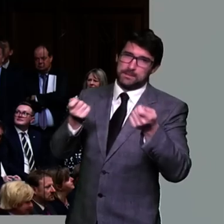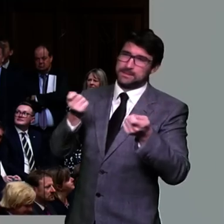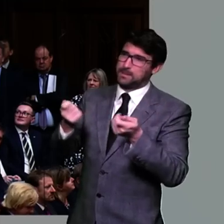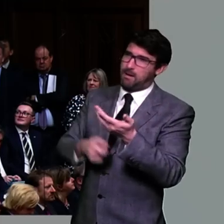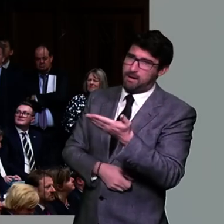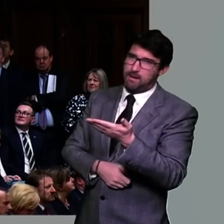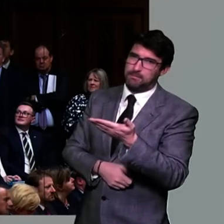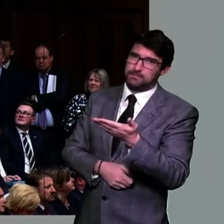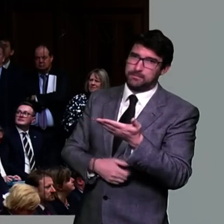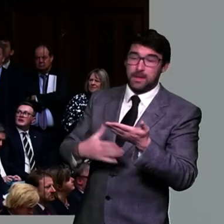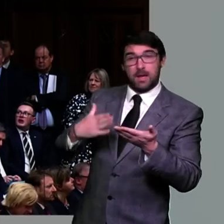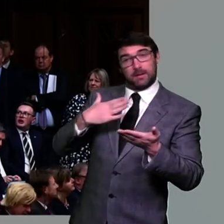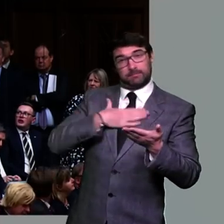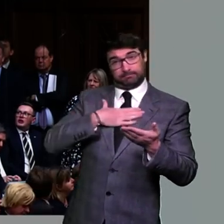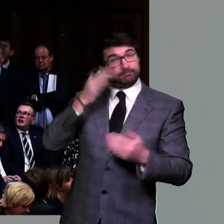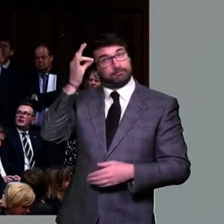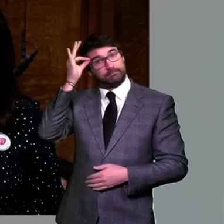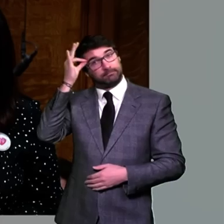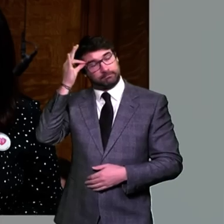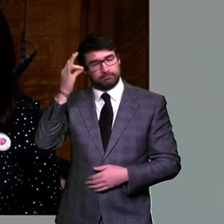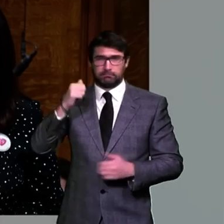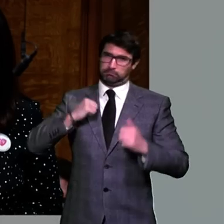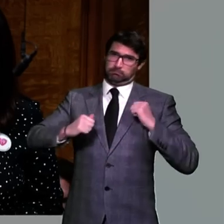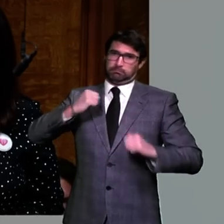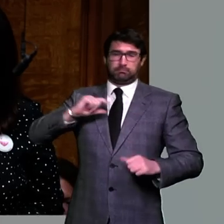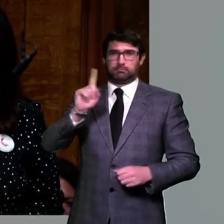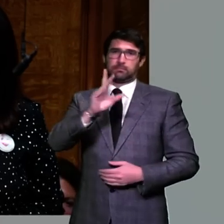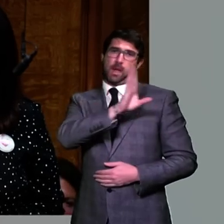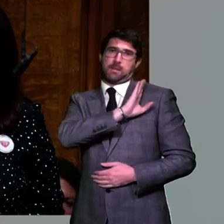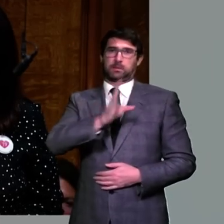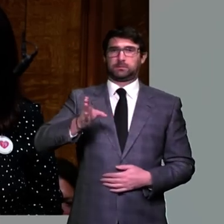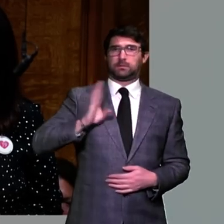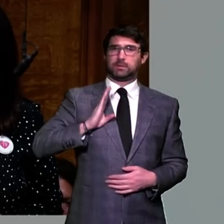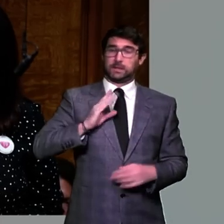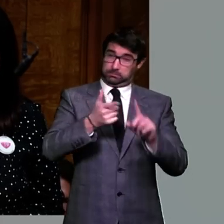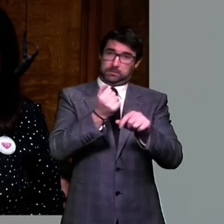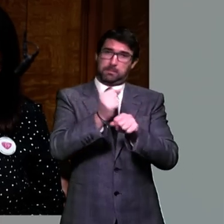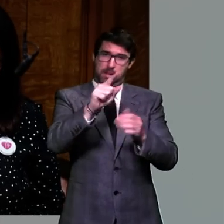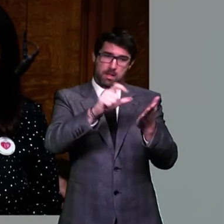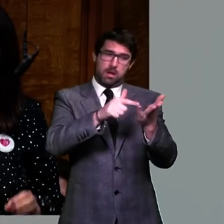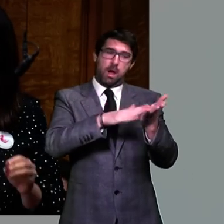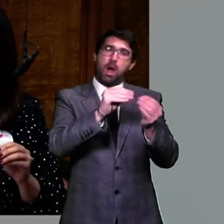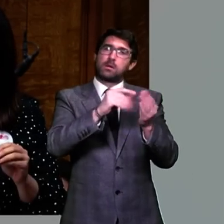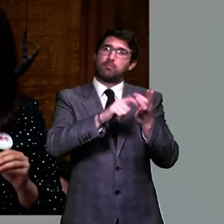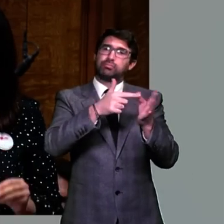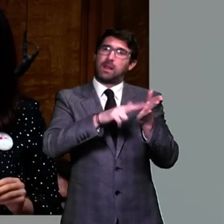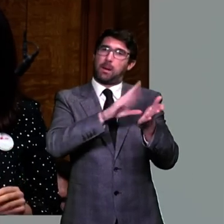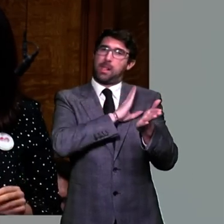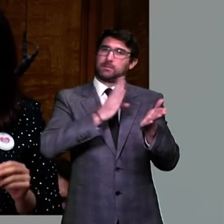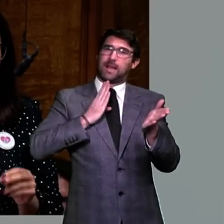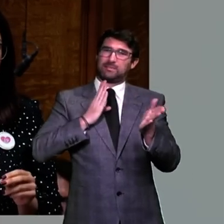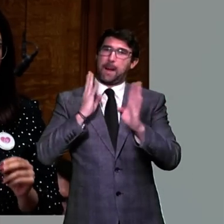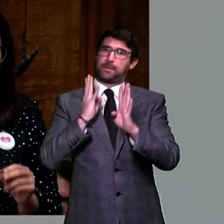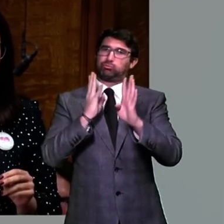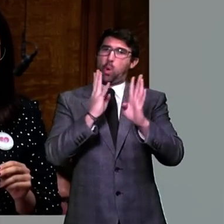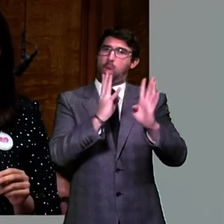proud military footprint. Not least the Cambrian Patrol exercise, which I visited last week. It is considered